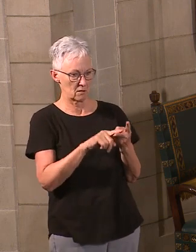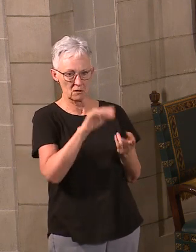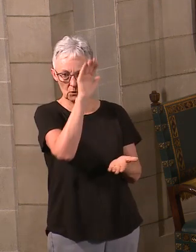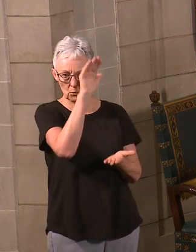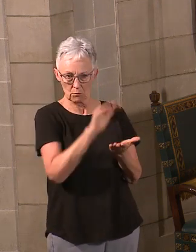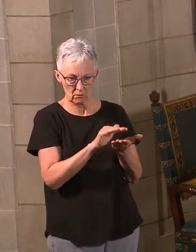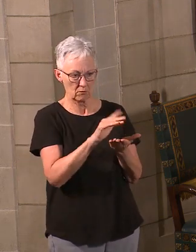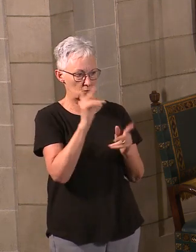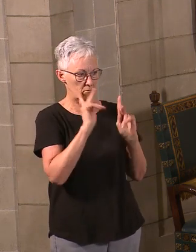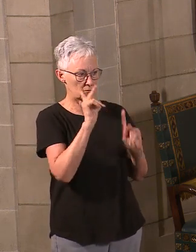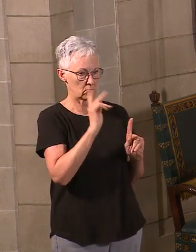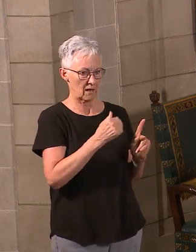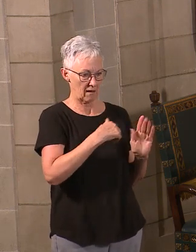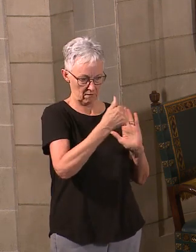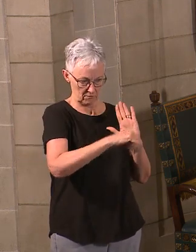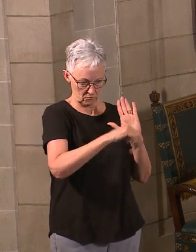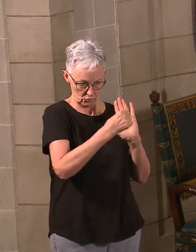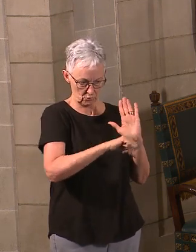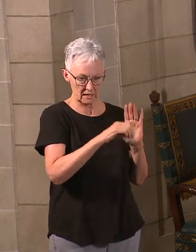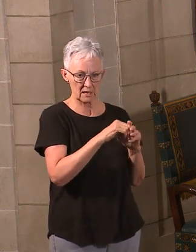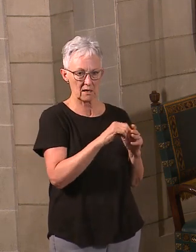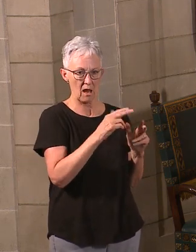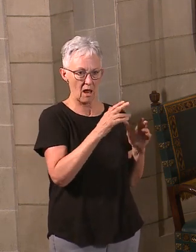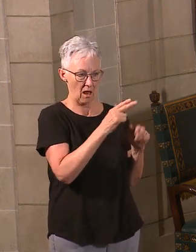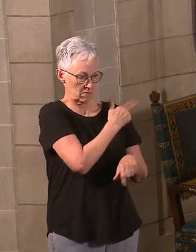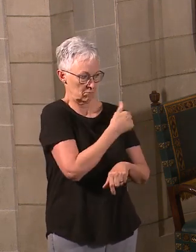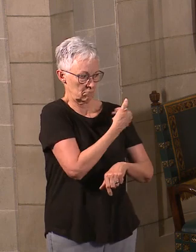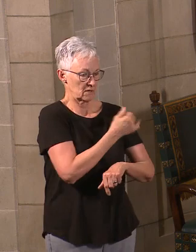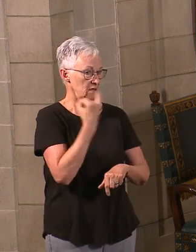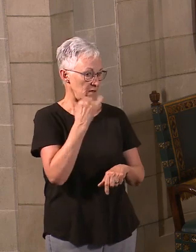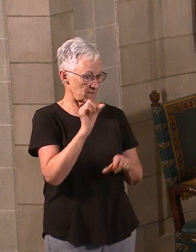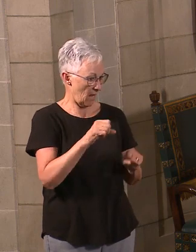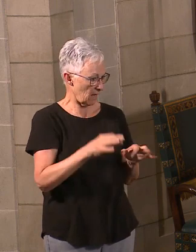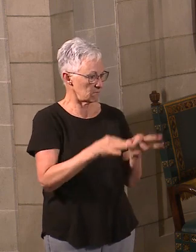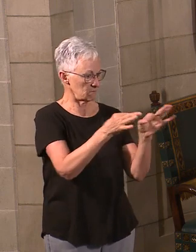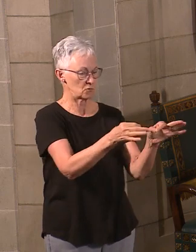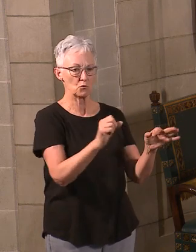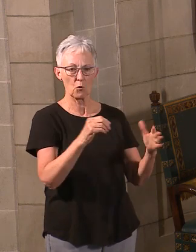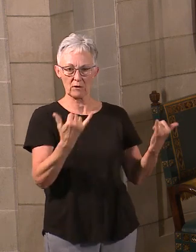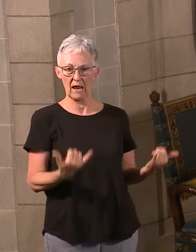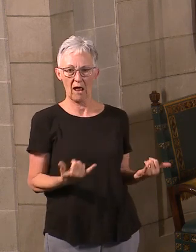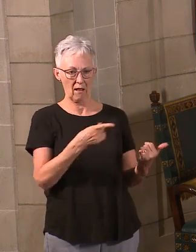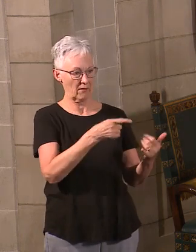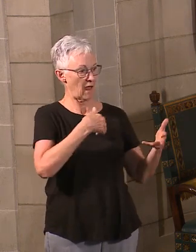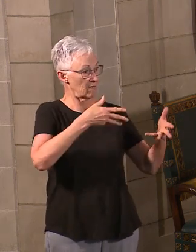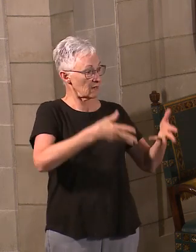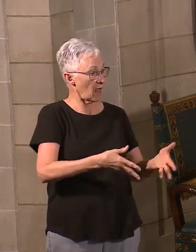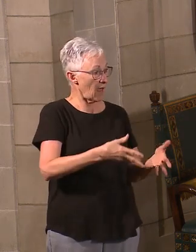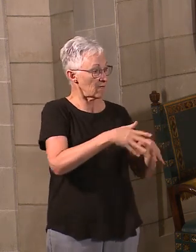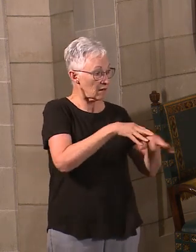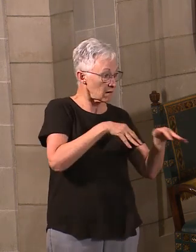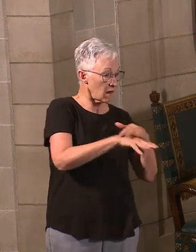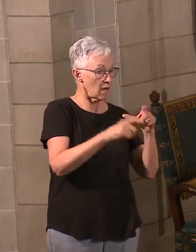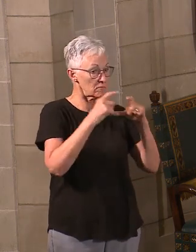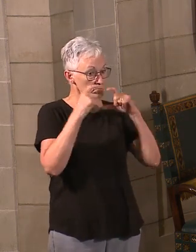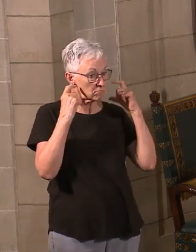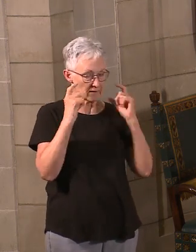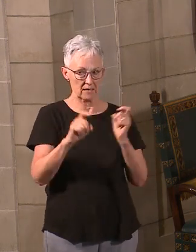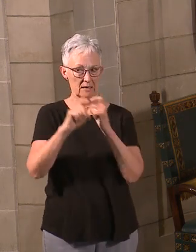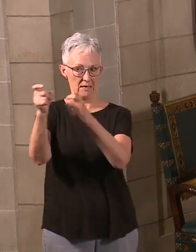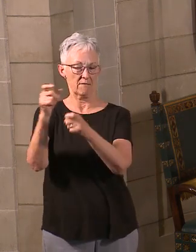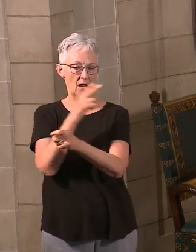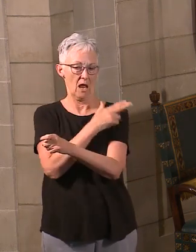need it to fight the coronavirus. Also want to give a shout out to Tyson. One of the things they are doing to help keep their teammates safe